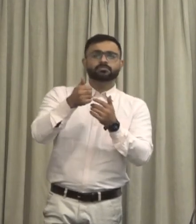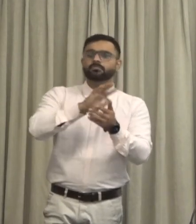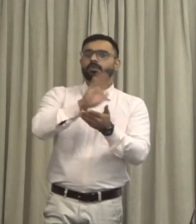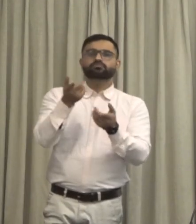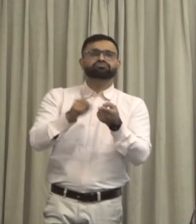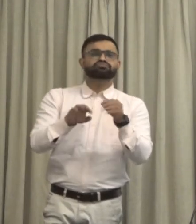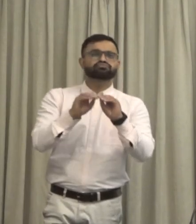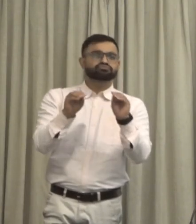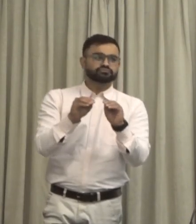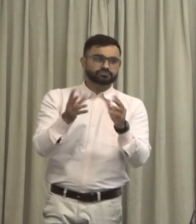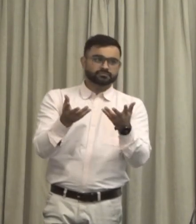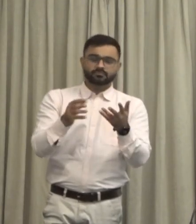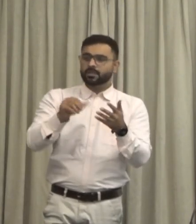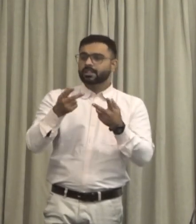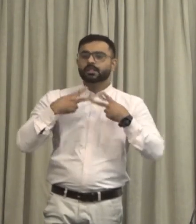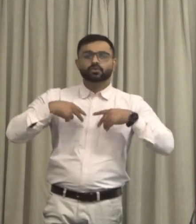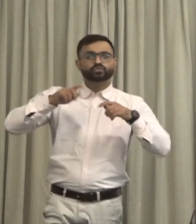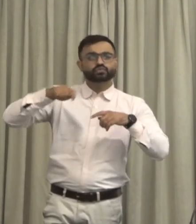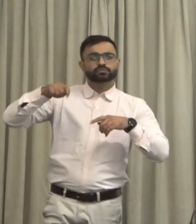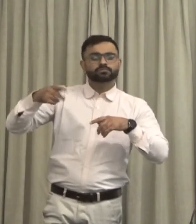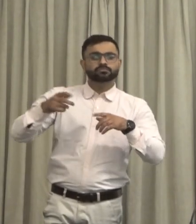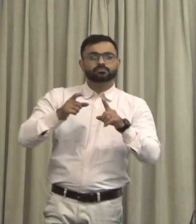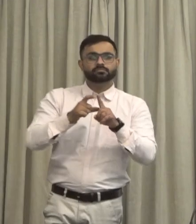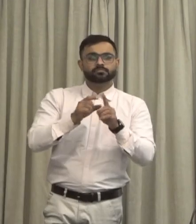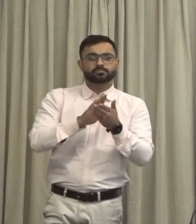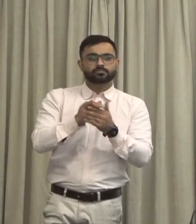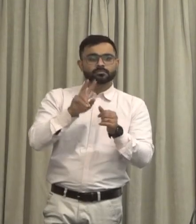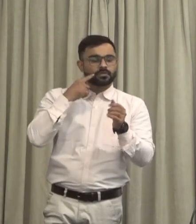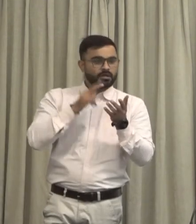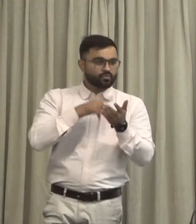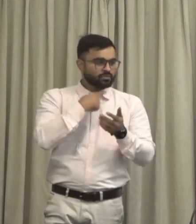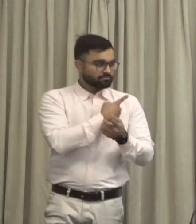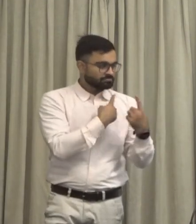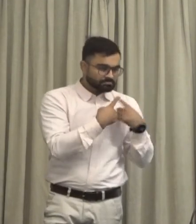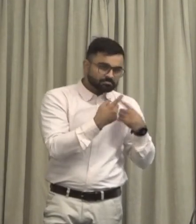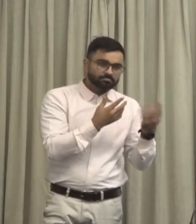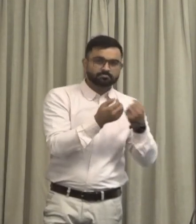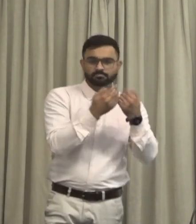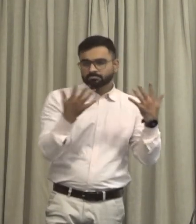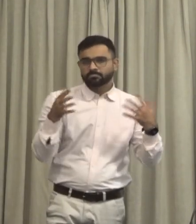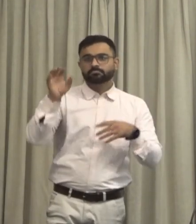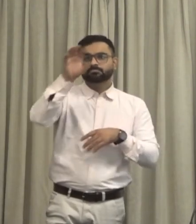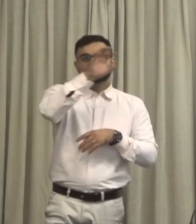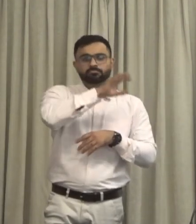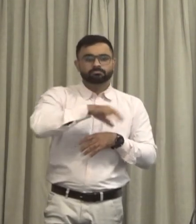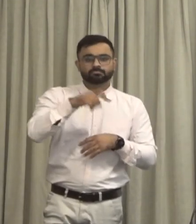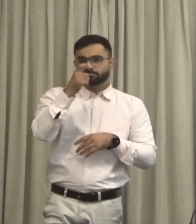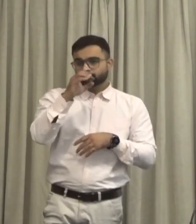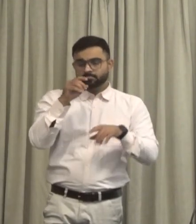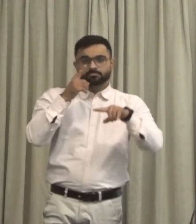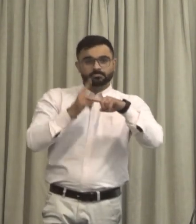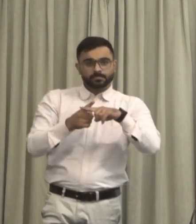happen in any other jurisdiction. Dhwani and I, we researched into this. There are multiple countries, I think 17 odd